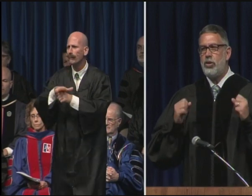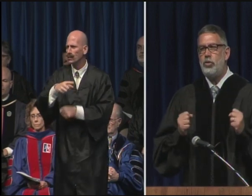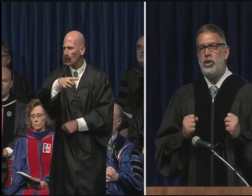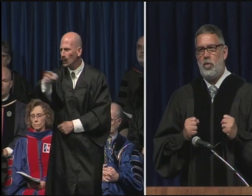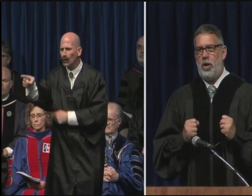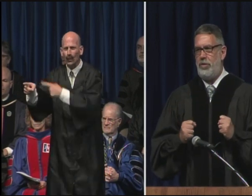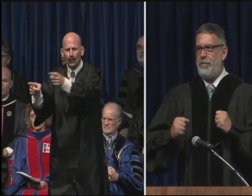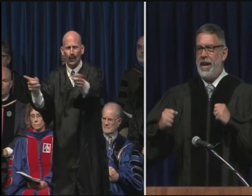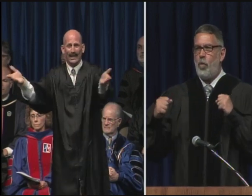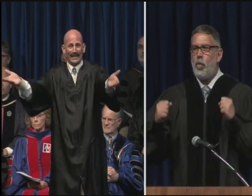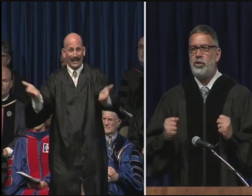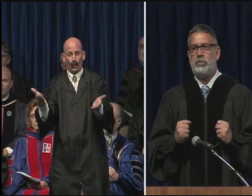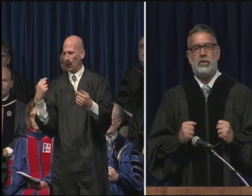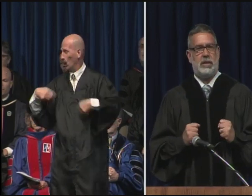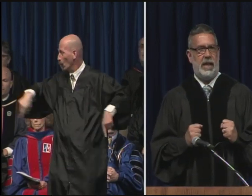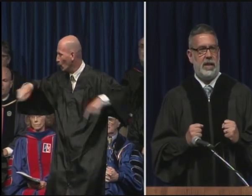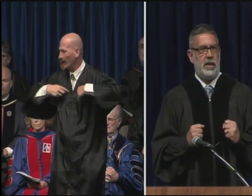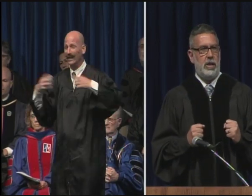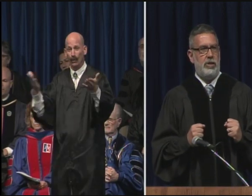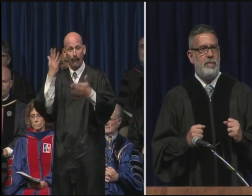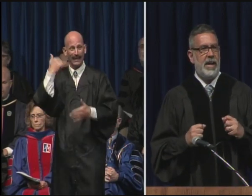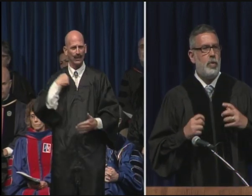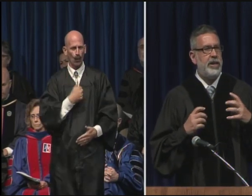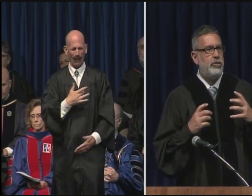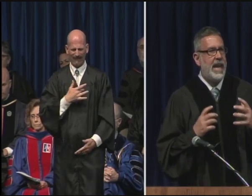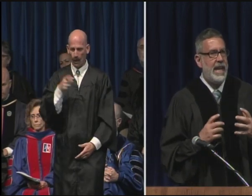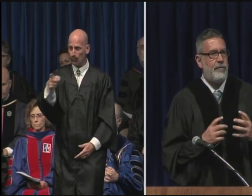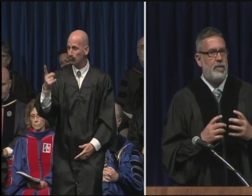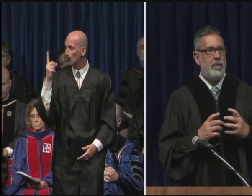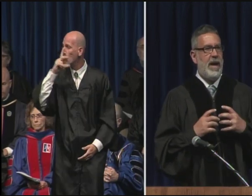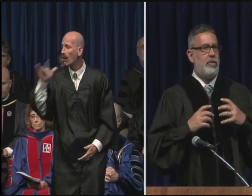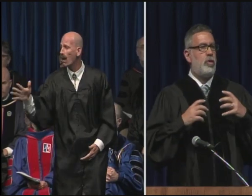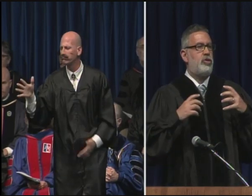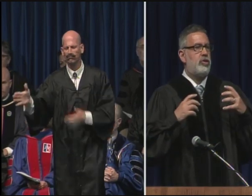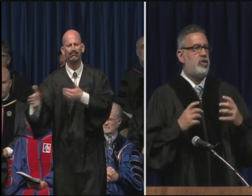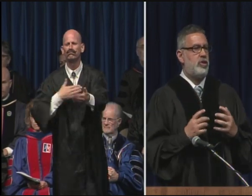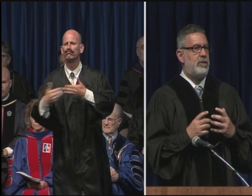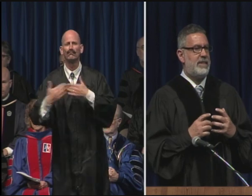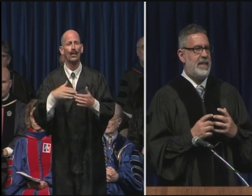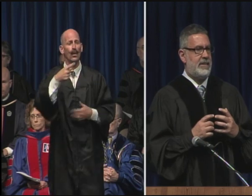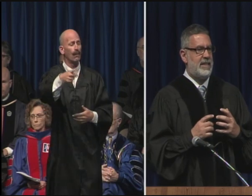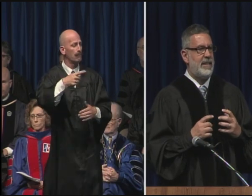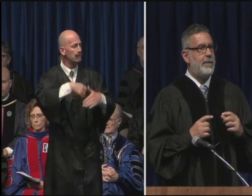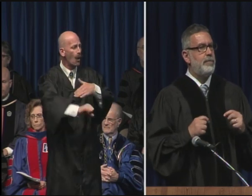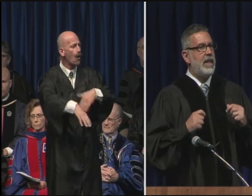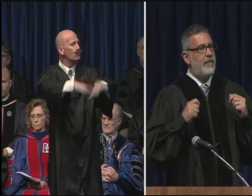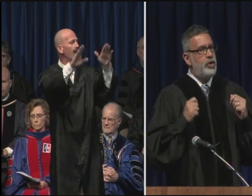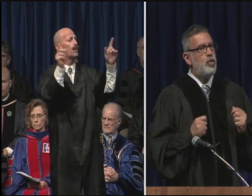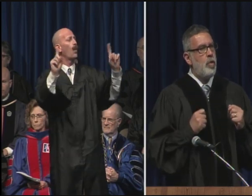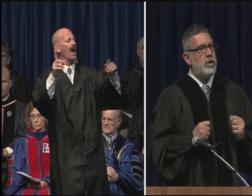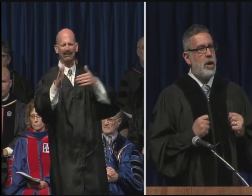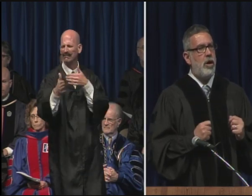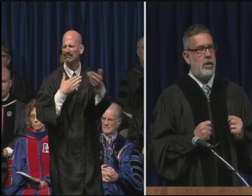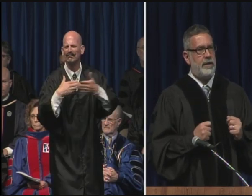you are, no matter what you look like, no matter where you came from, no matter what your circumstances, if you work hard, if you